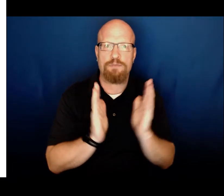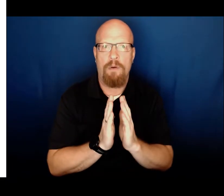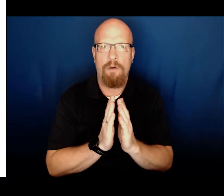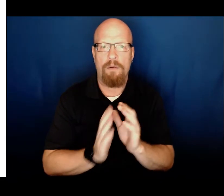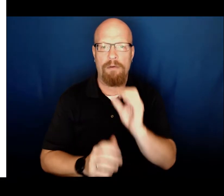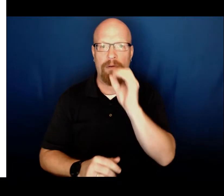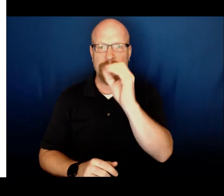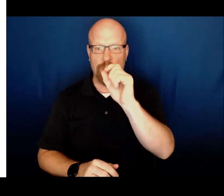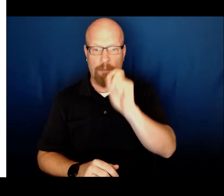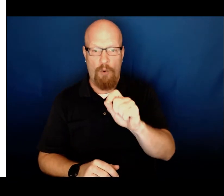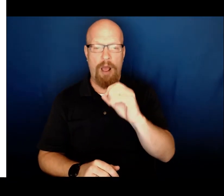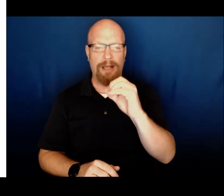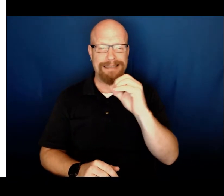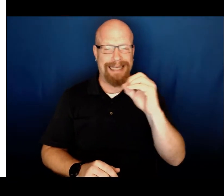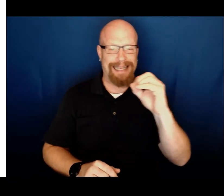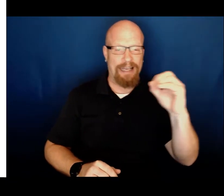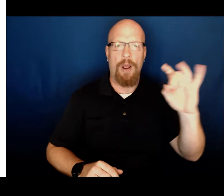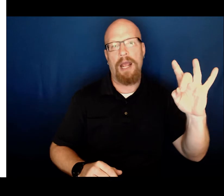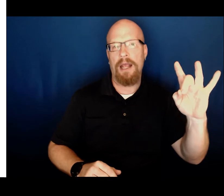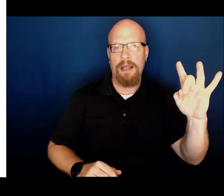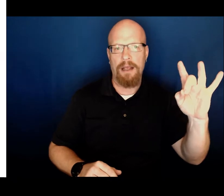number is incredibly small. It's